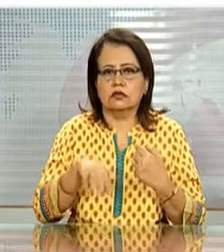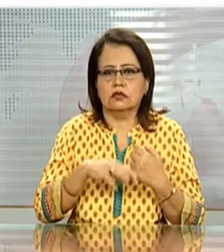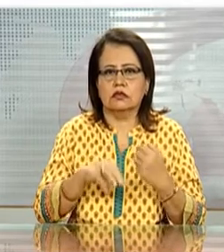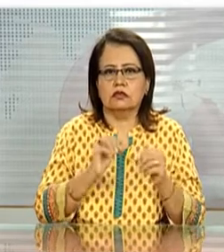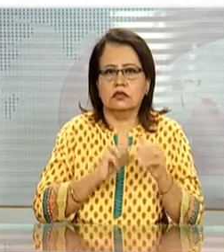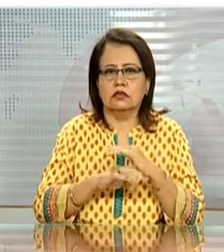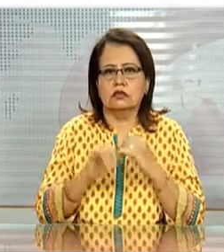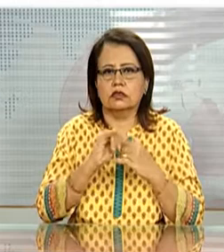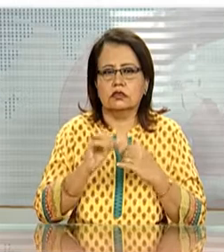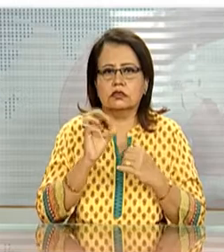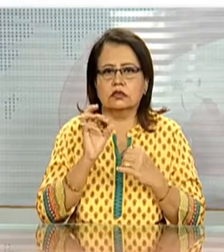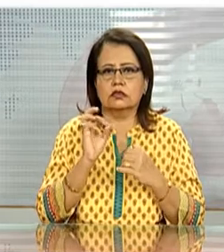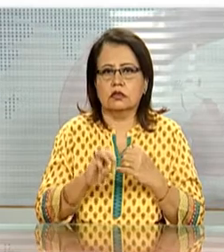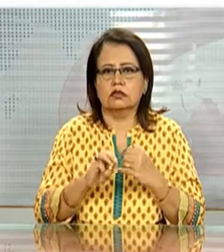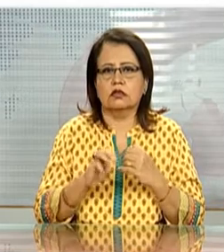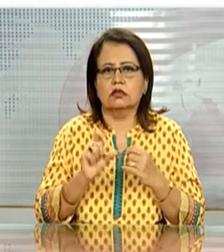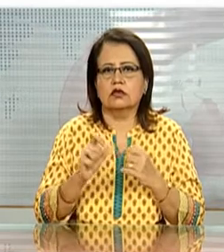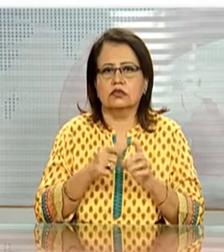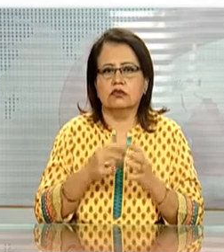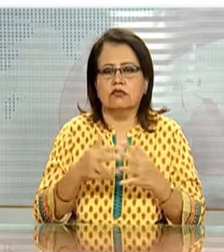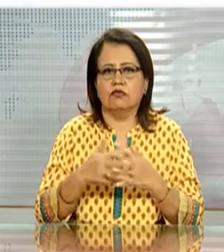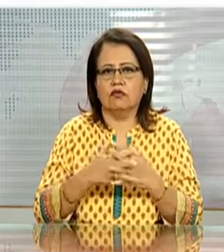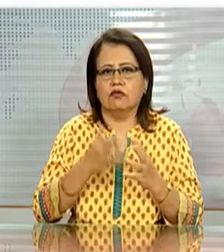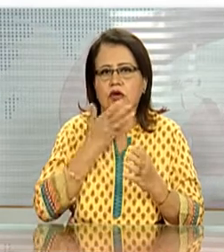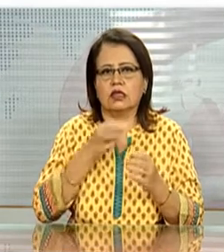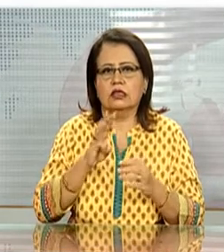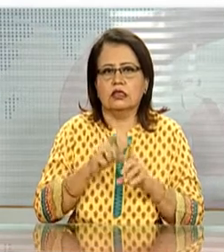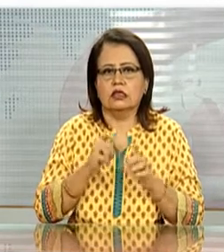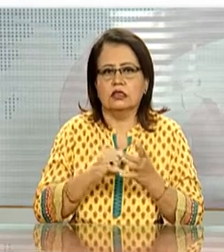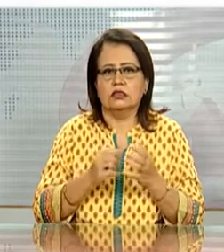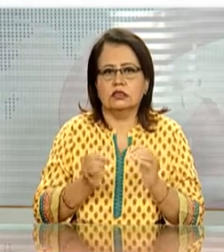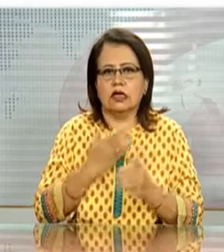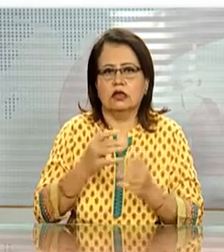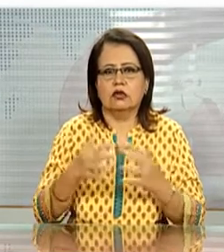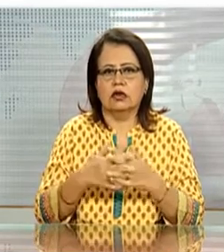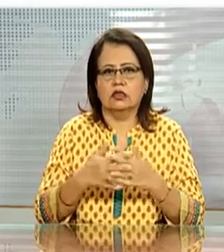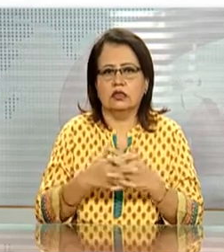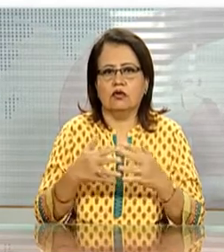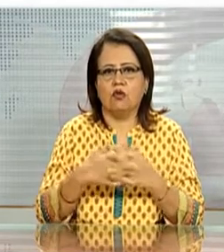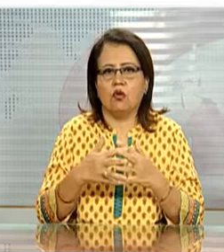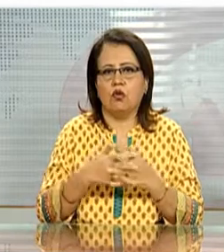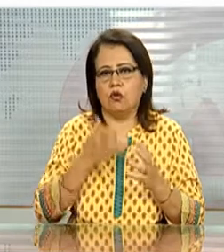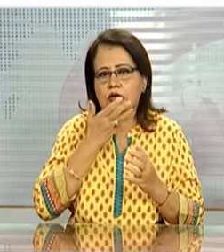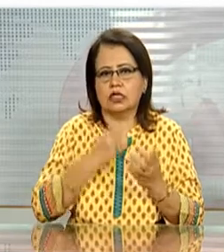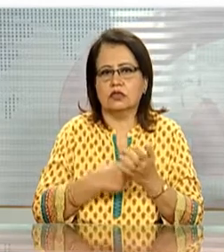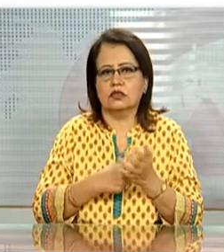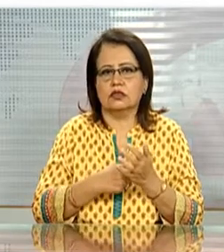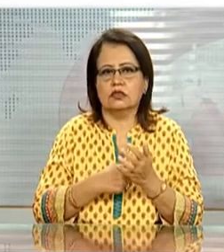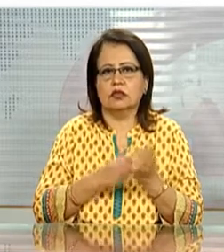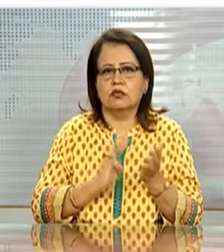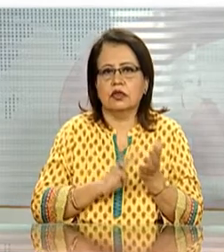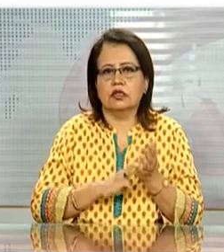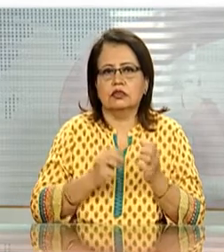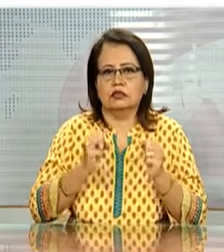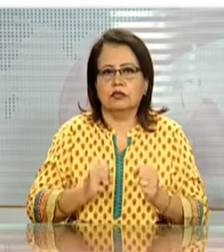state to release 6,000 CC of water 4 three days starting Wednesday Water Resources Minister um bharti will today